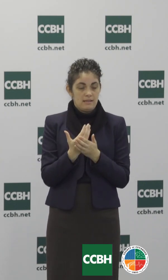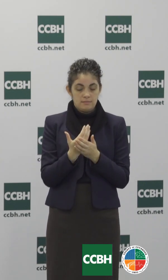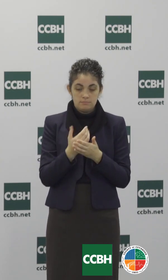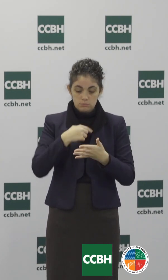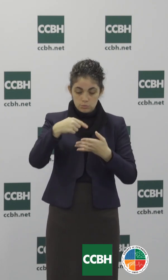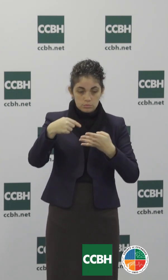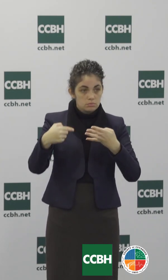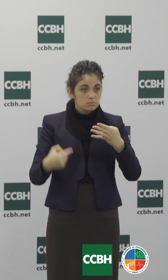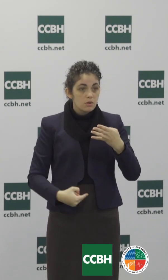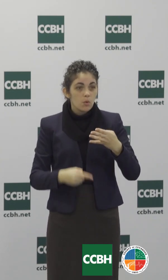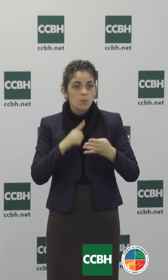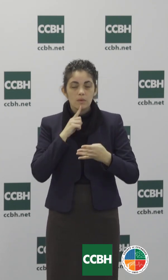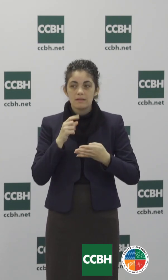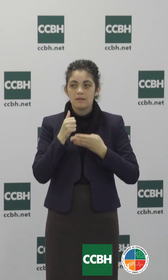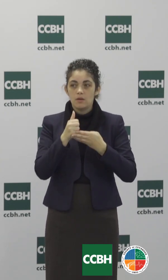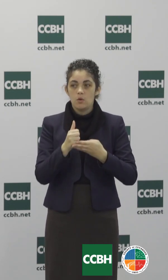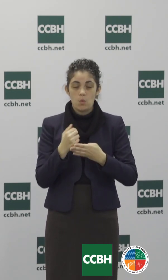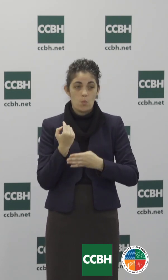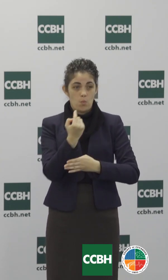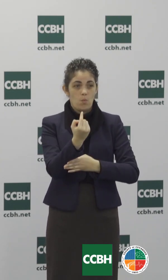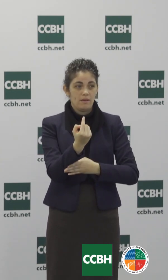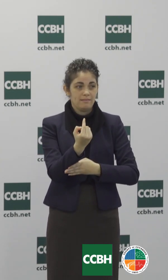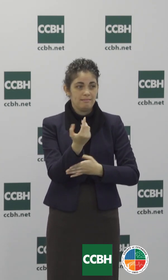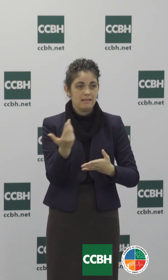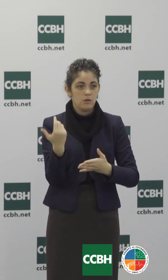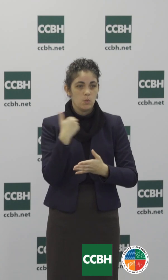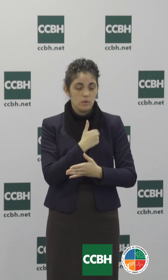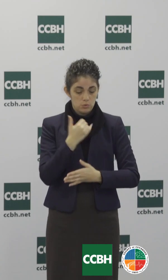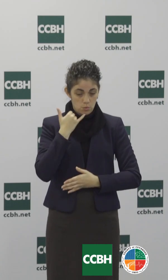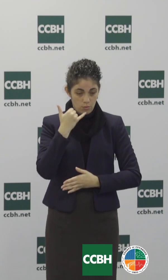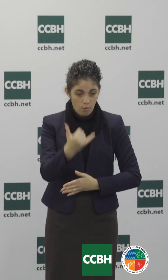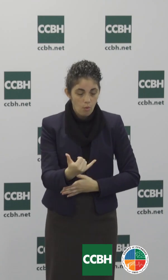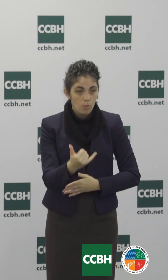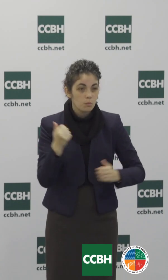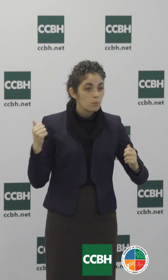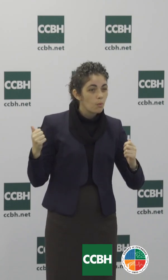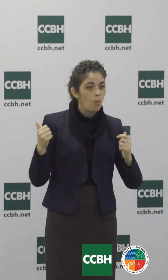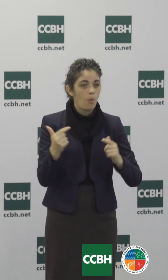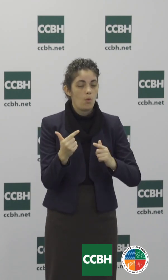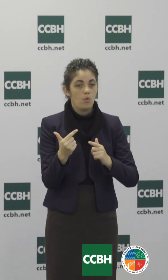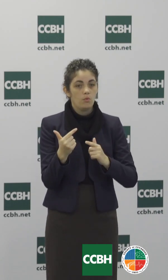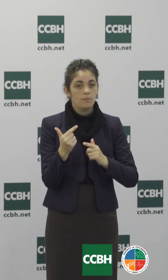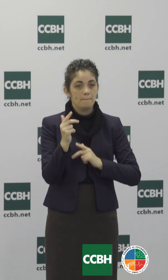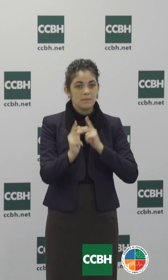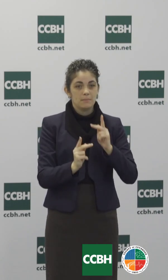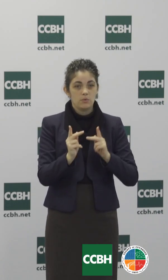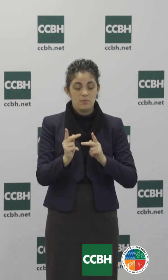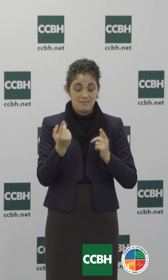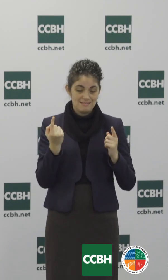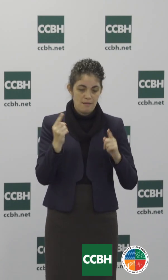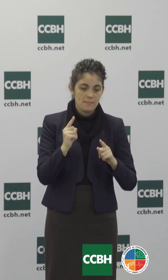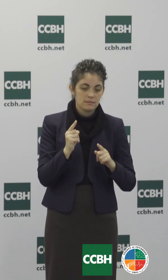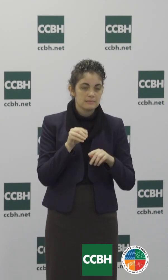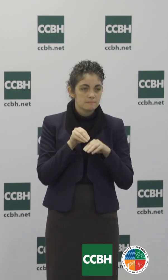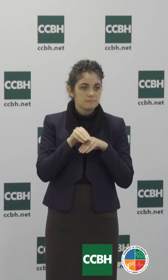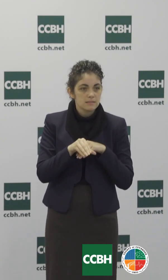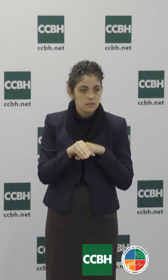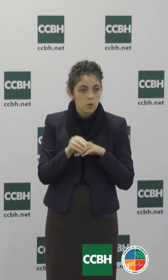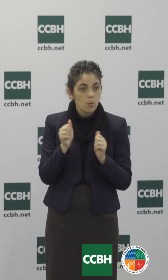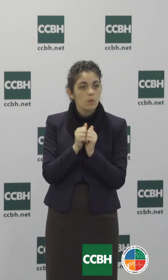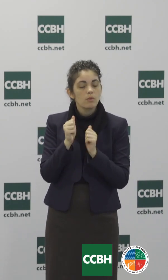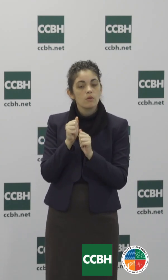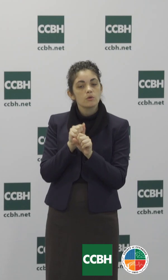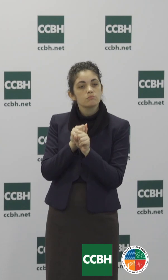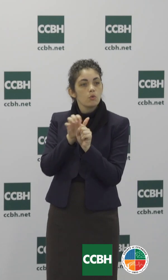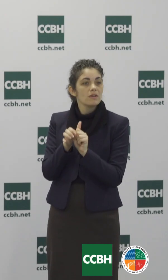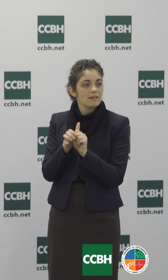steps. One of our structured elements in our calls with every single entity that's been affected by